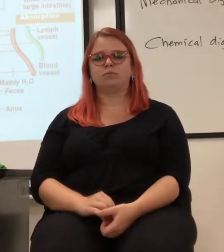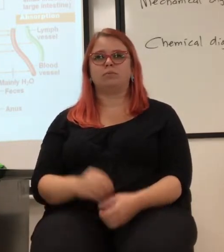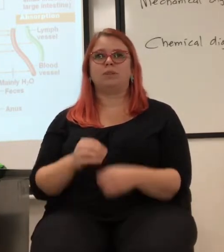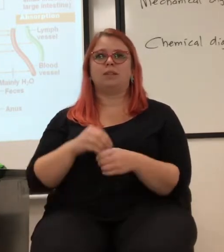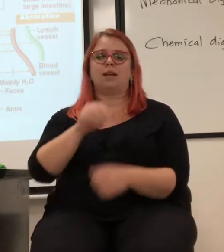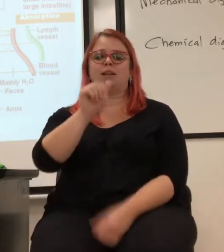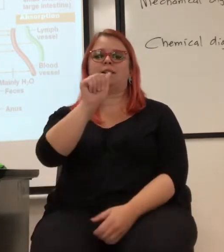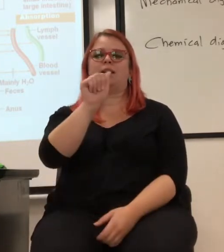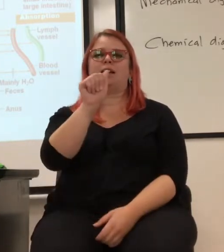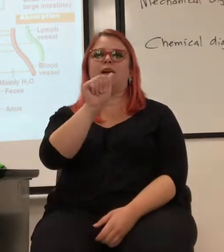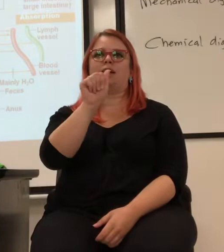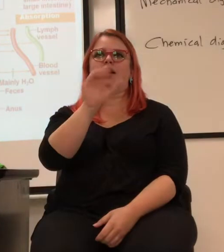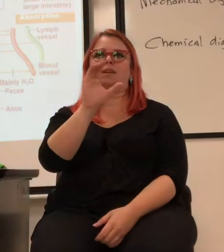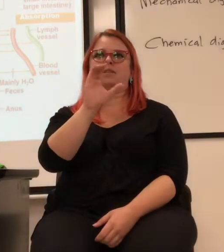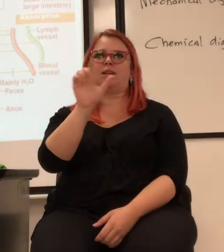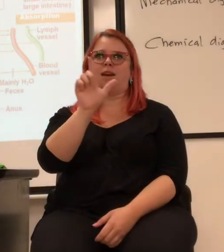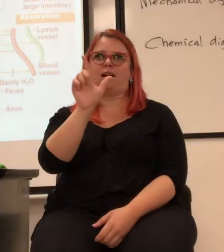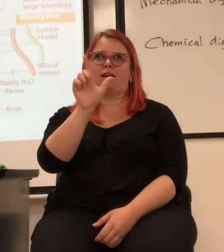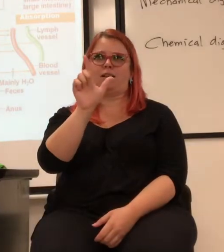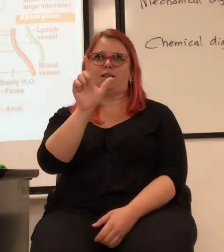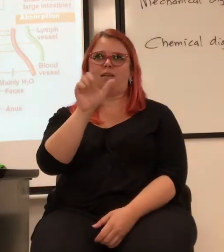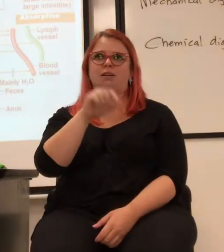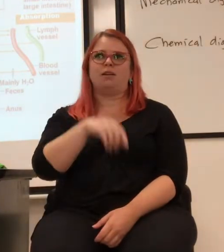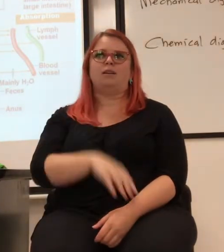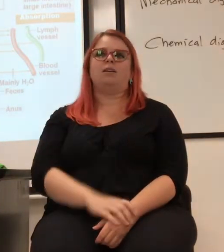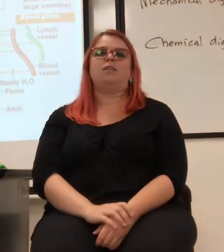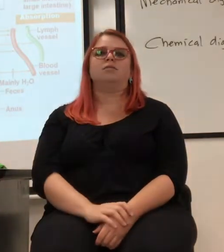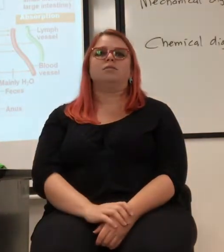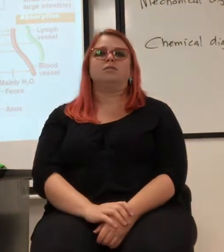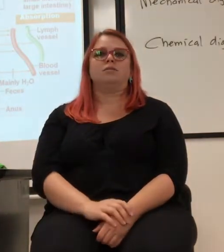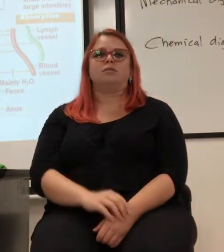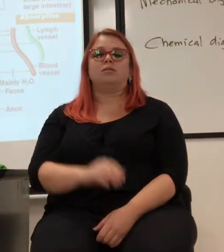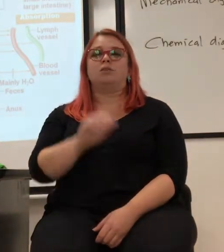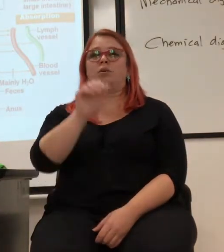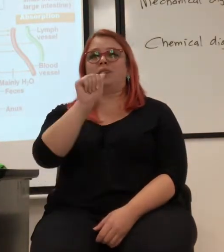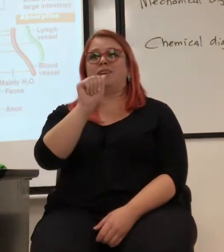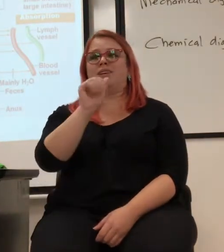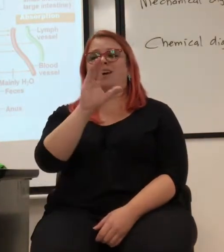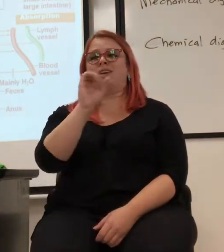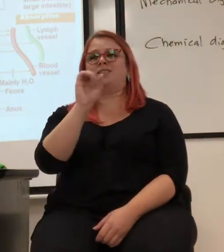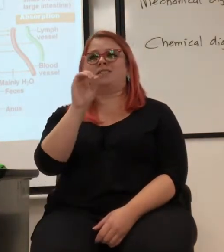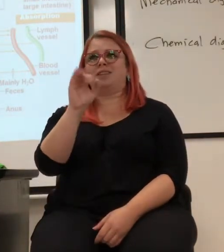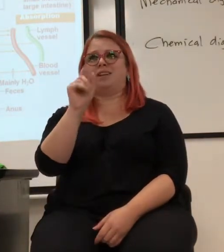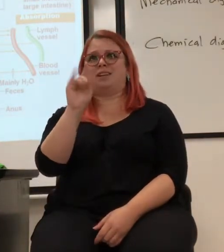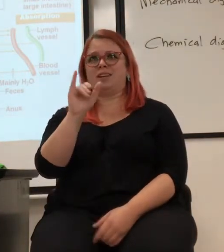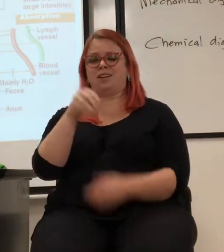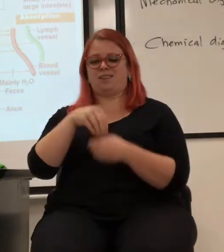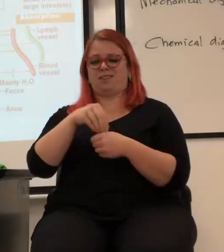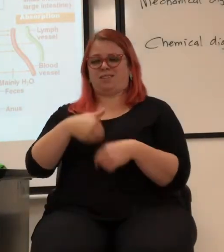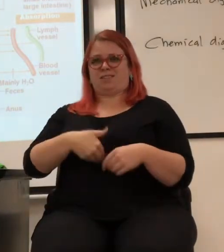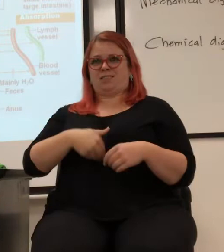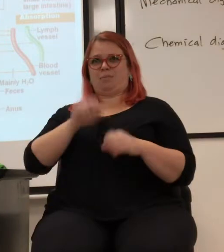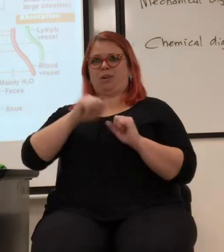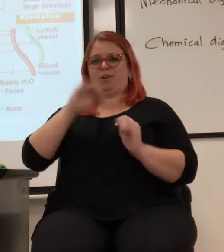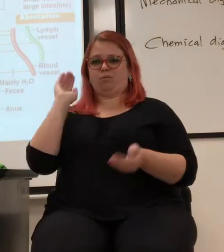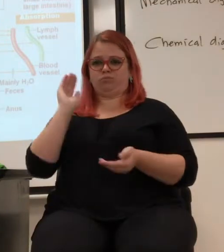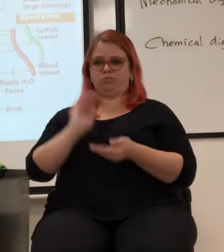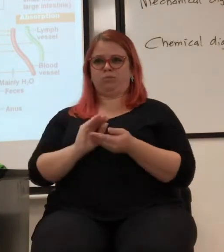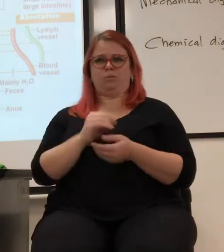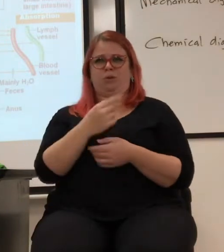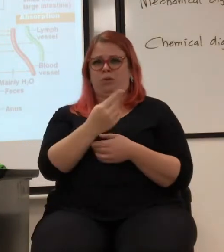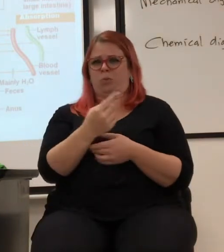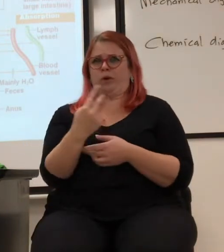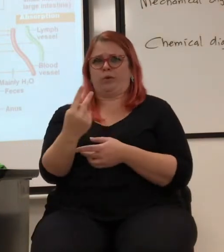tell. The acidity of the stomach can get down to 1 or 2. That acidity will break things up